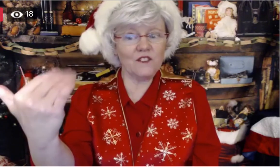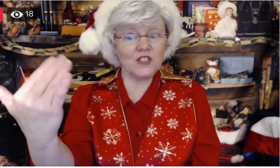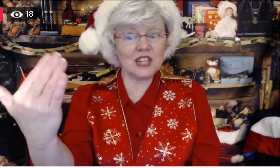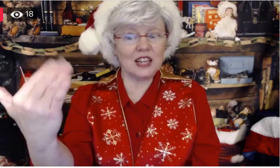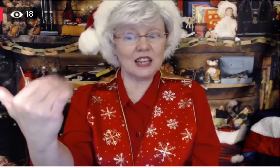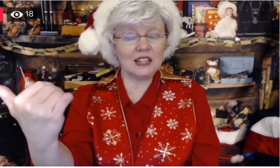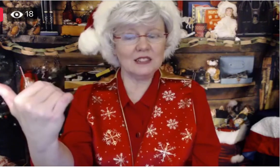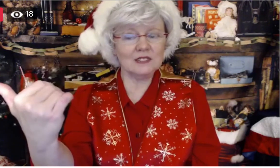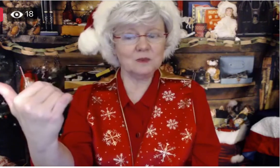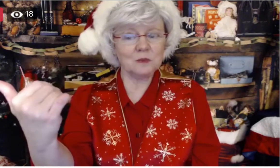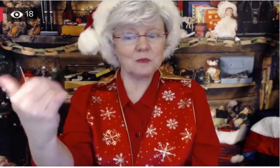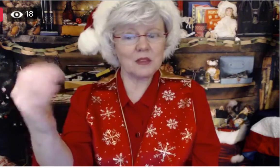15,